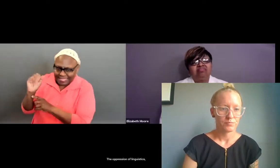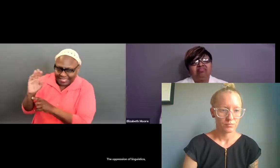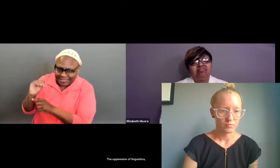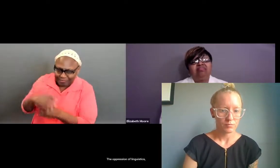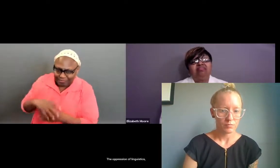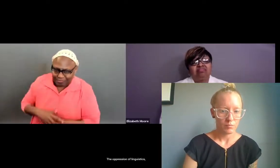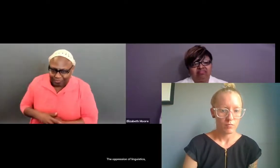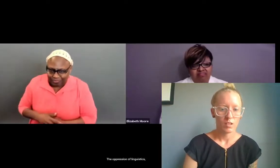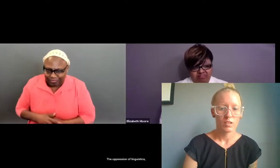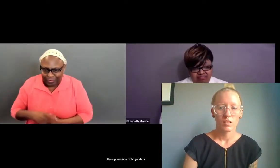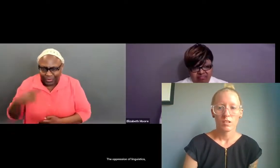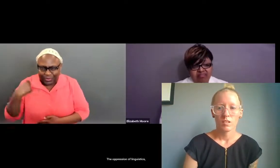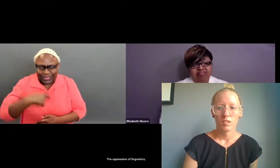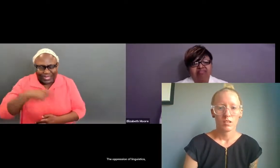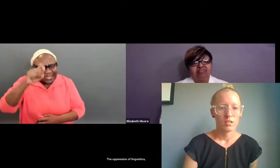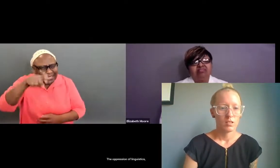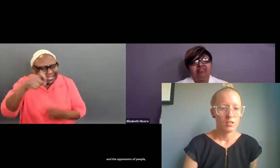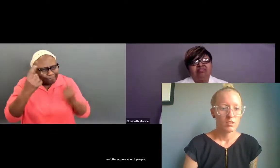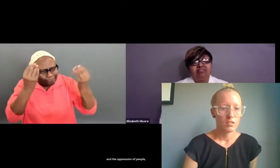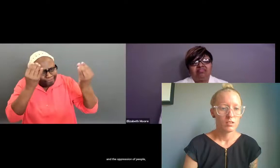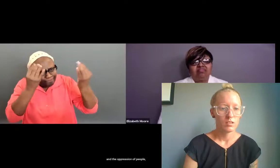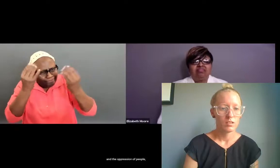oppression.